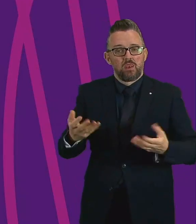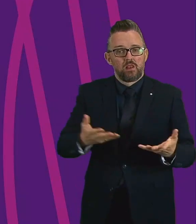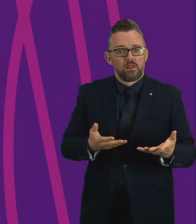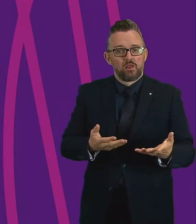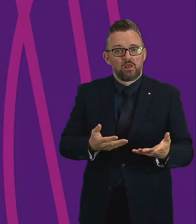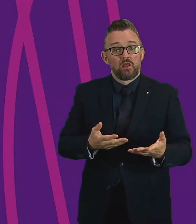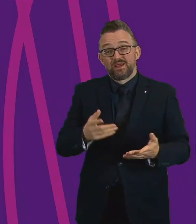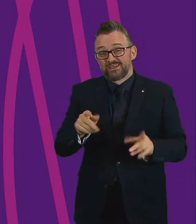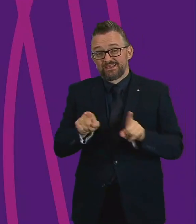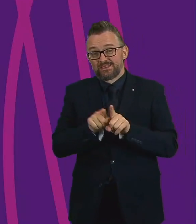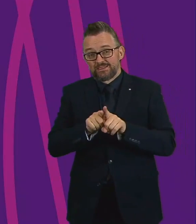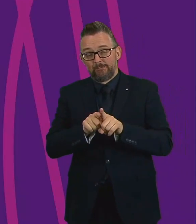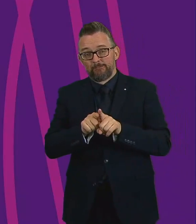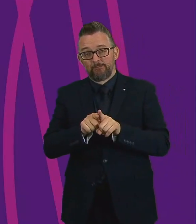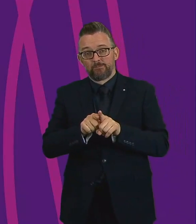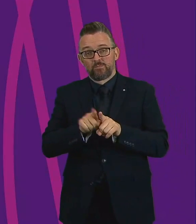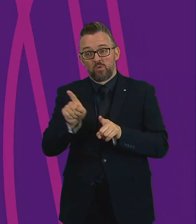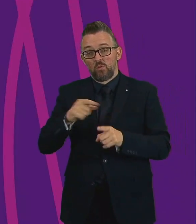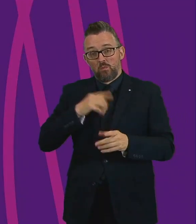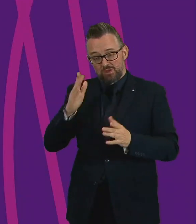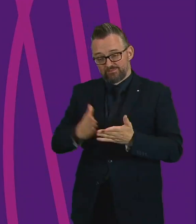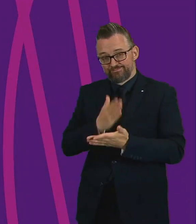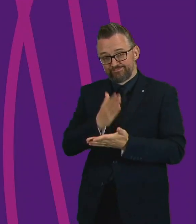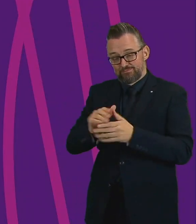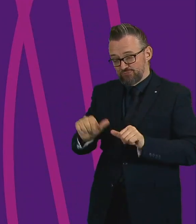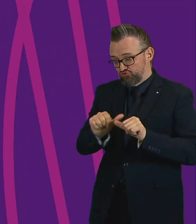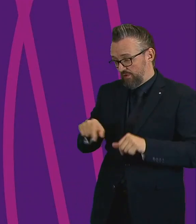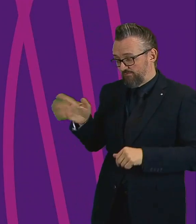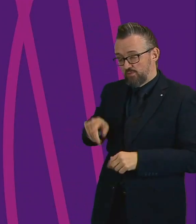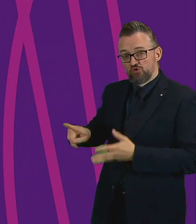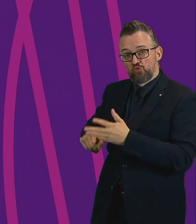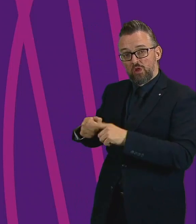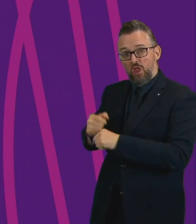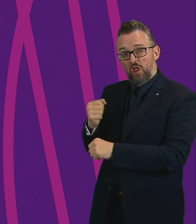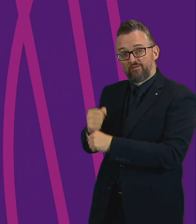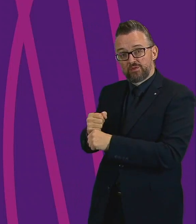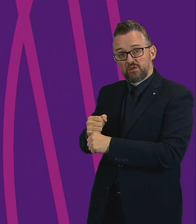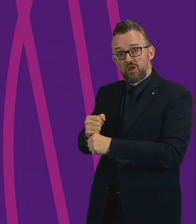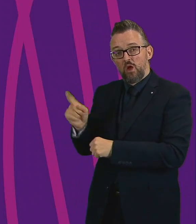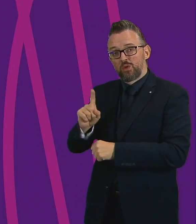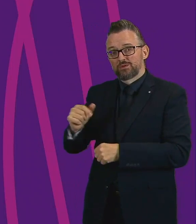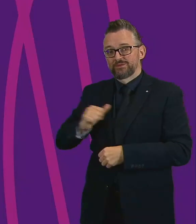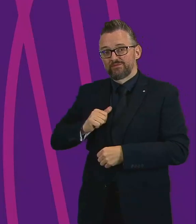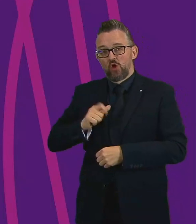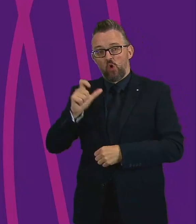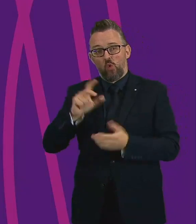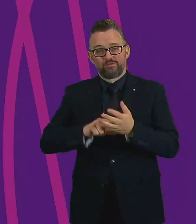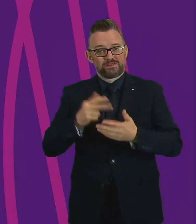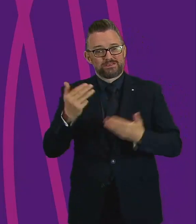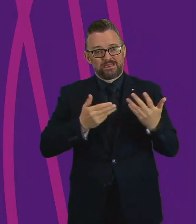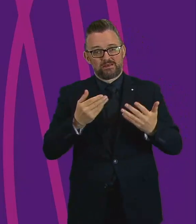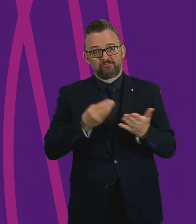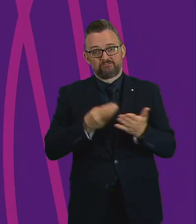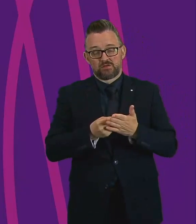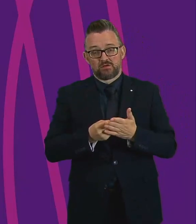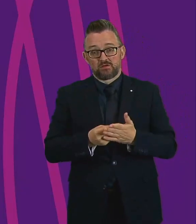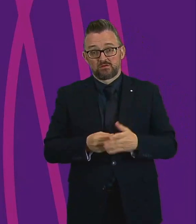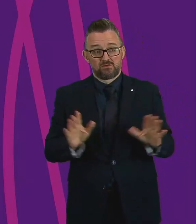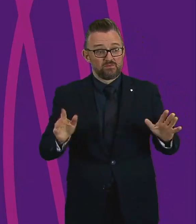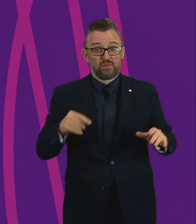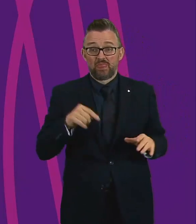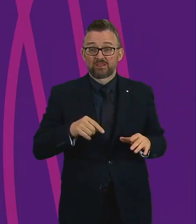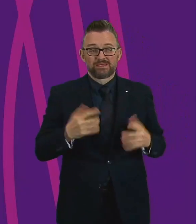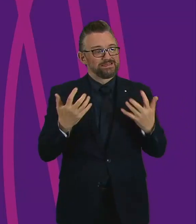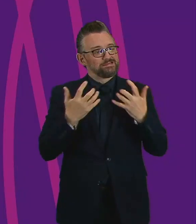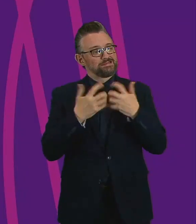case for assurances from the UK Government on estimated COVID-19 funding. This is not a technical